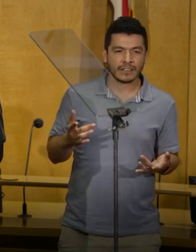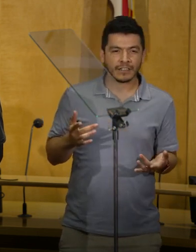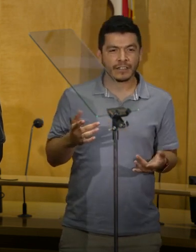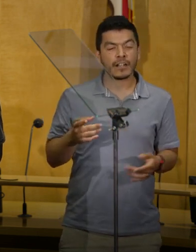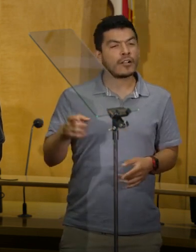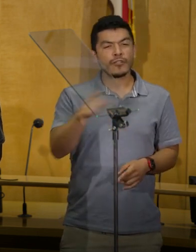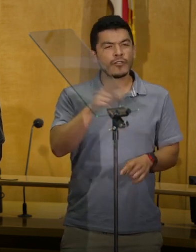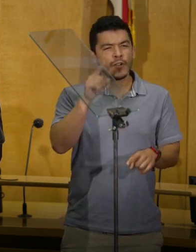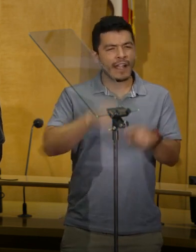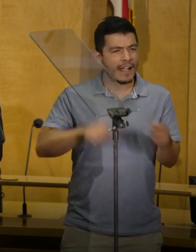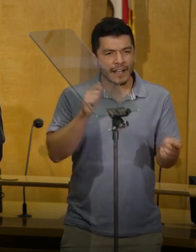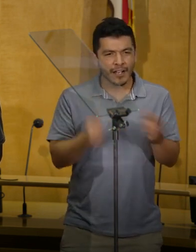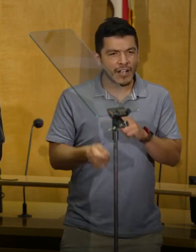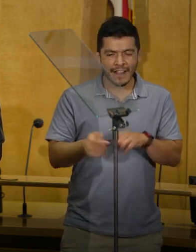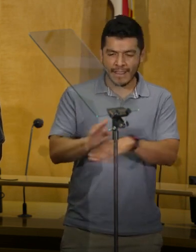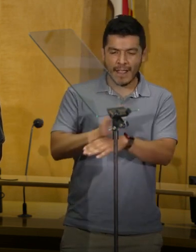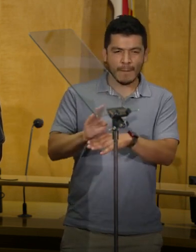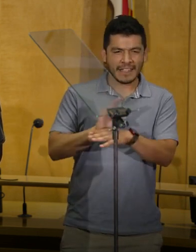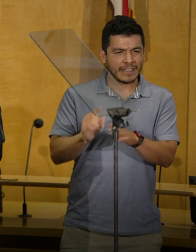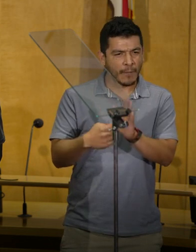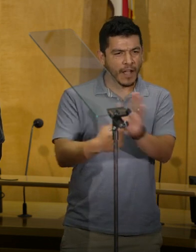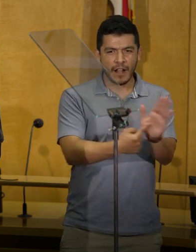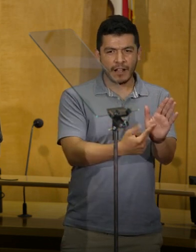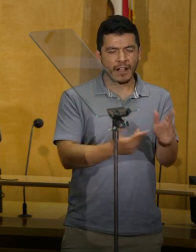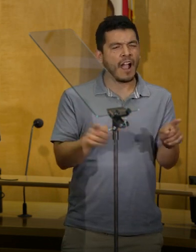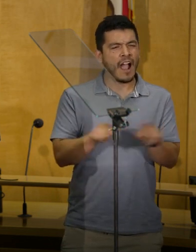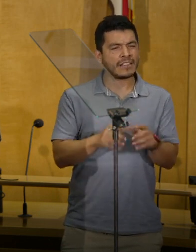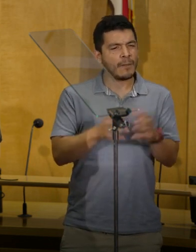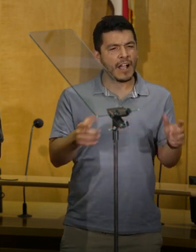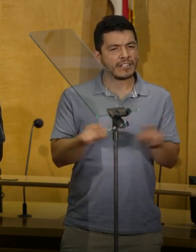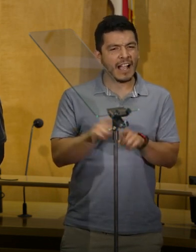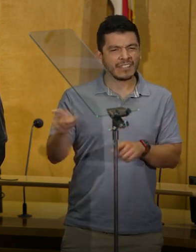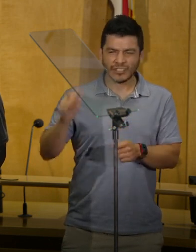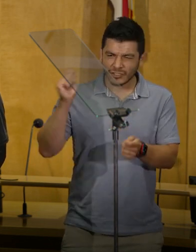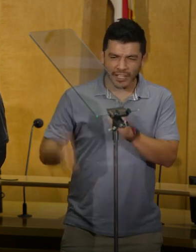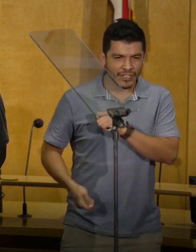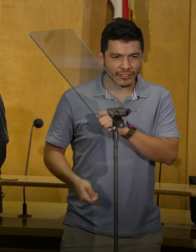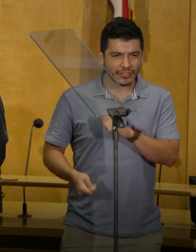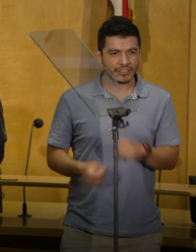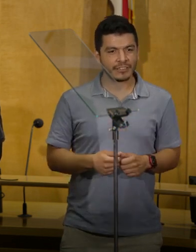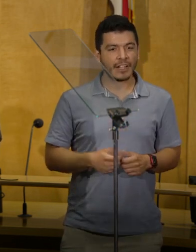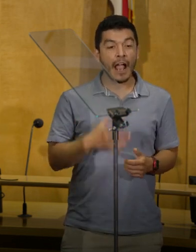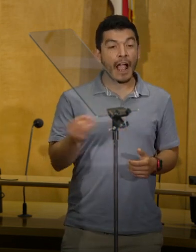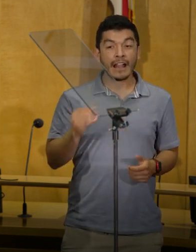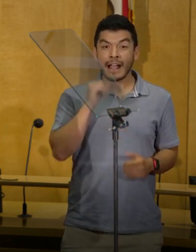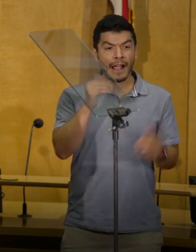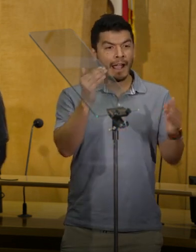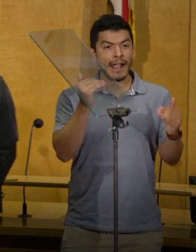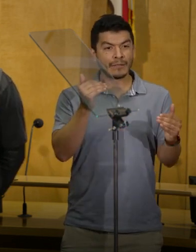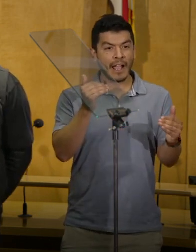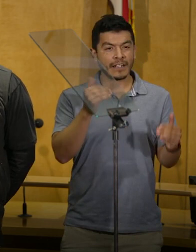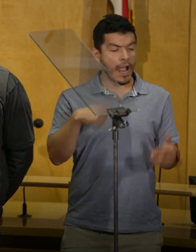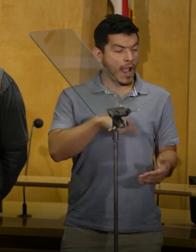You cannot change the business model as much as it has changed and not expect